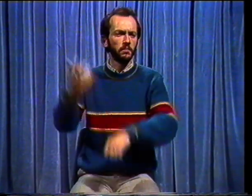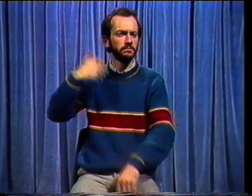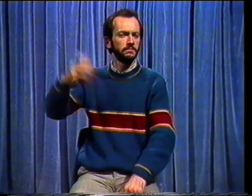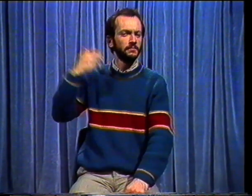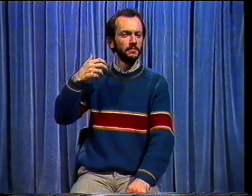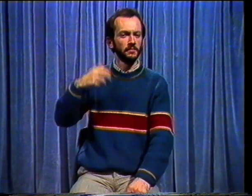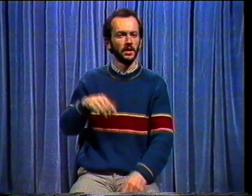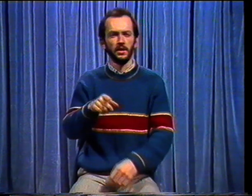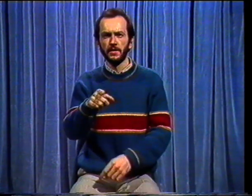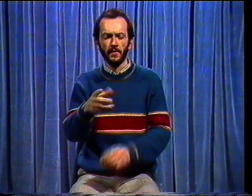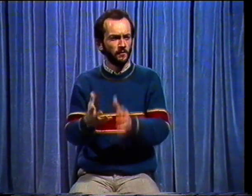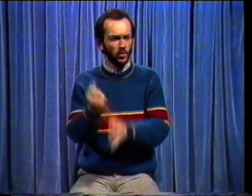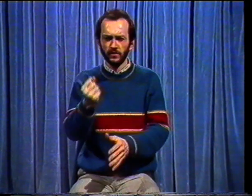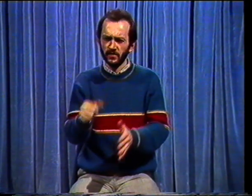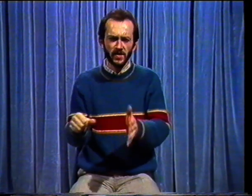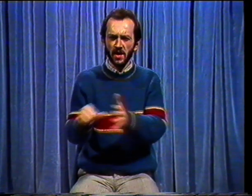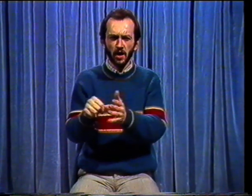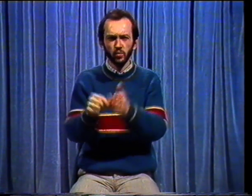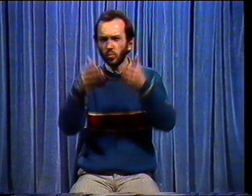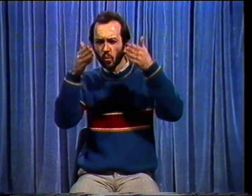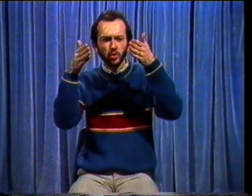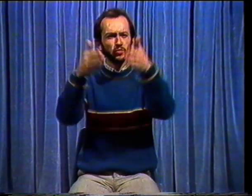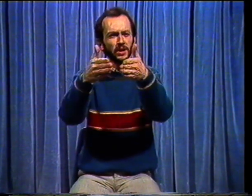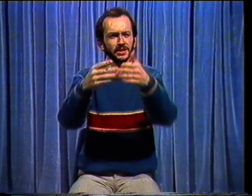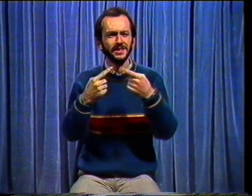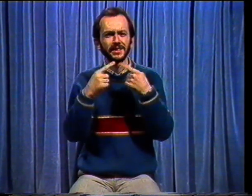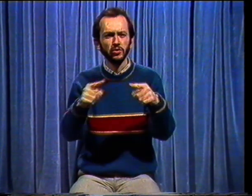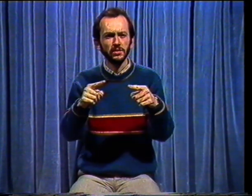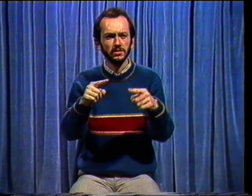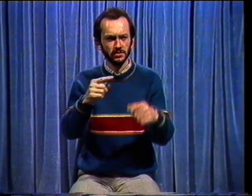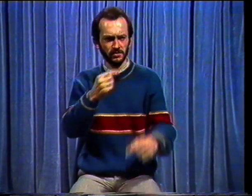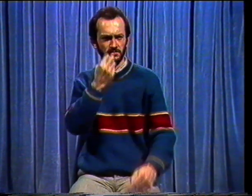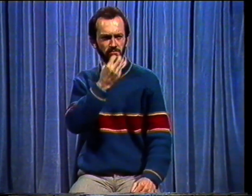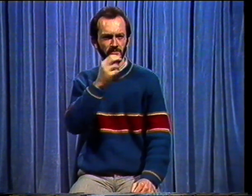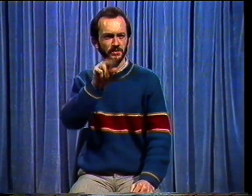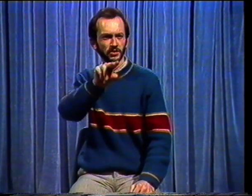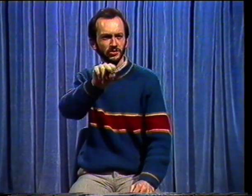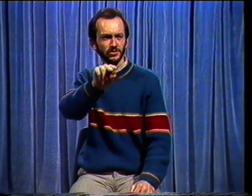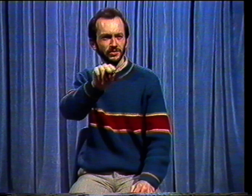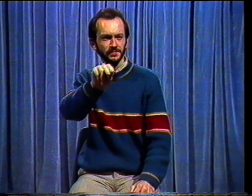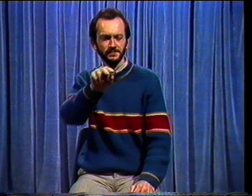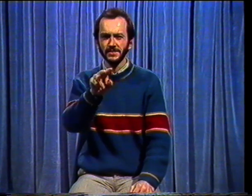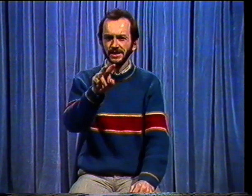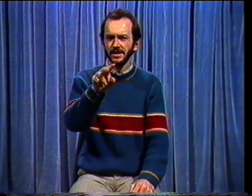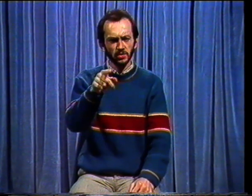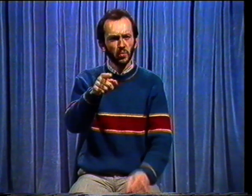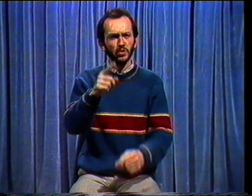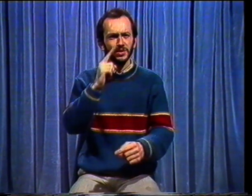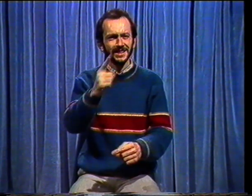If you were in school at that time, she found it very difficult to concentrate at school on the teacher in the speech.